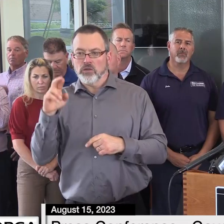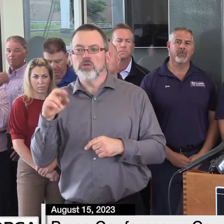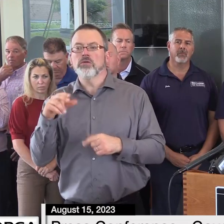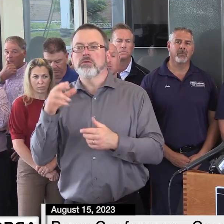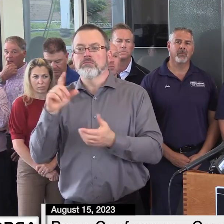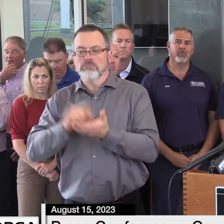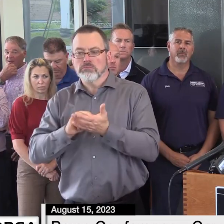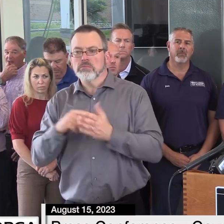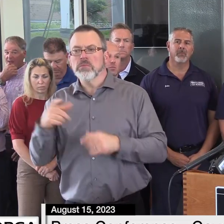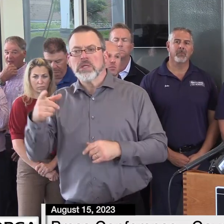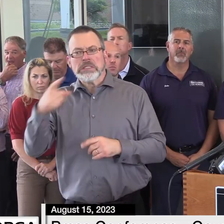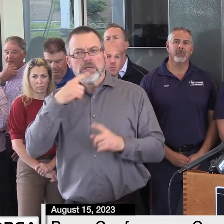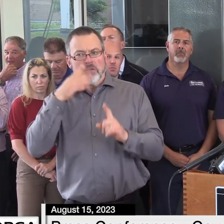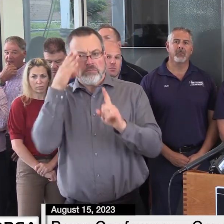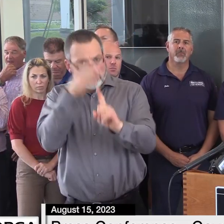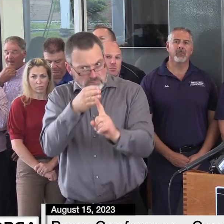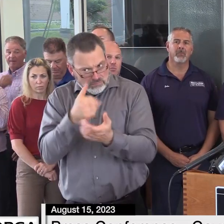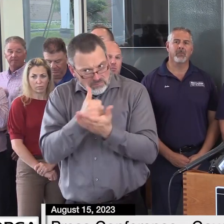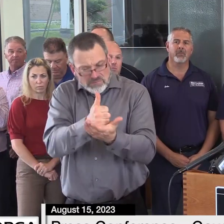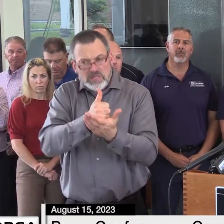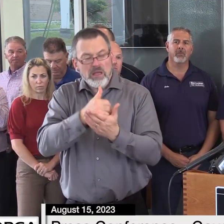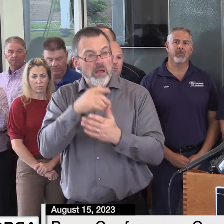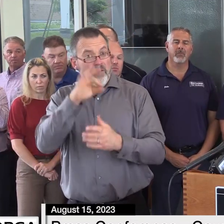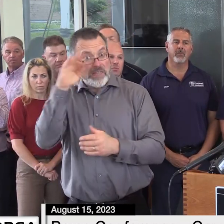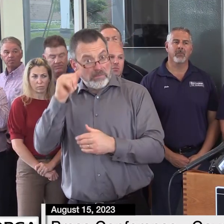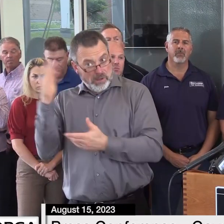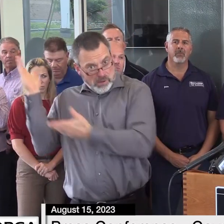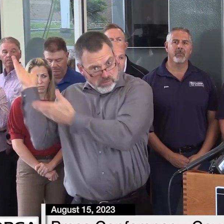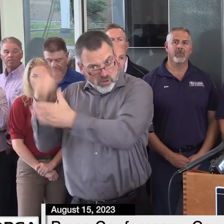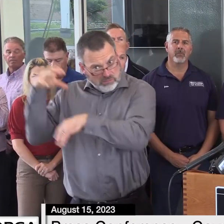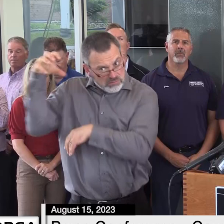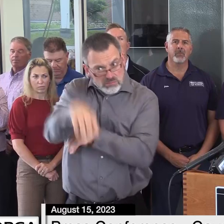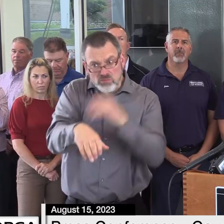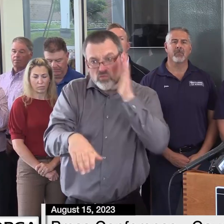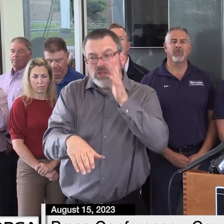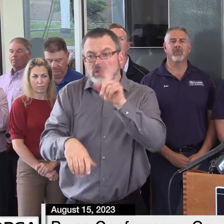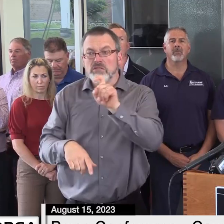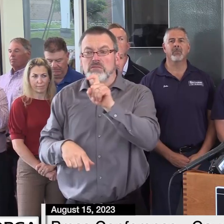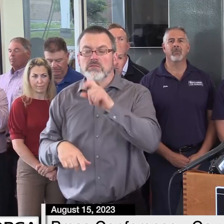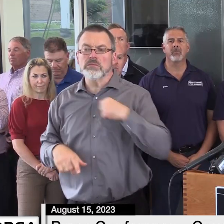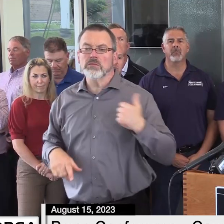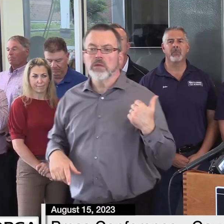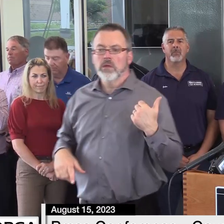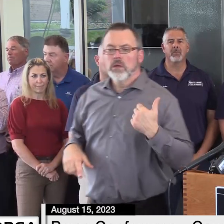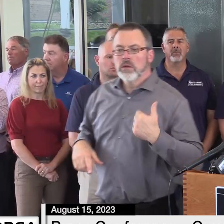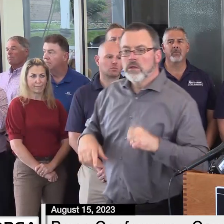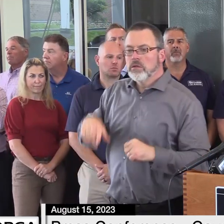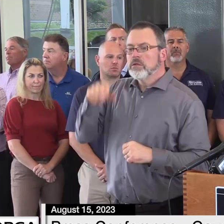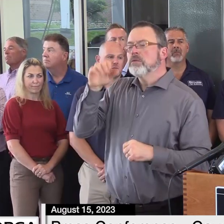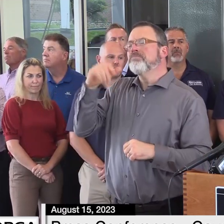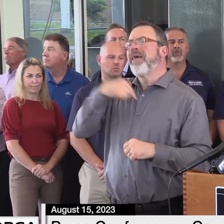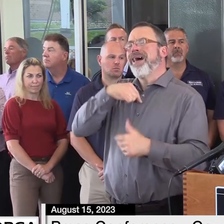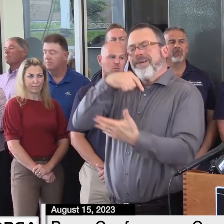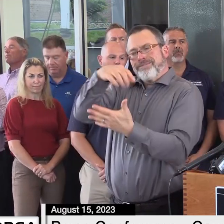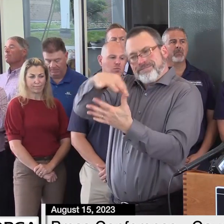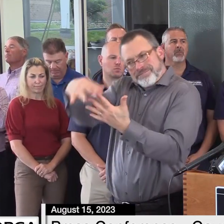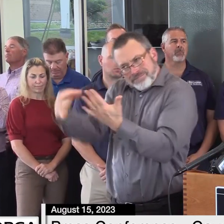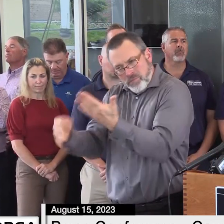FEMA trailers or what Yeah, so direct that? Housing, there's a number of different programs incorporating that.